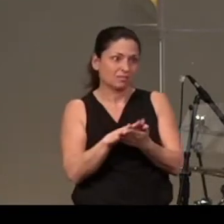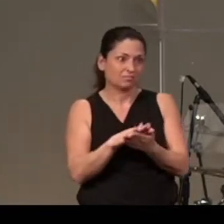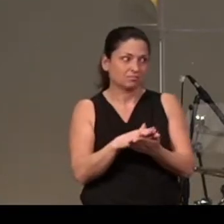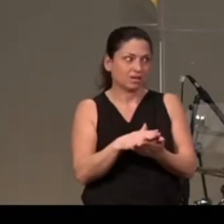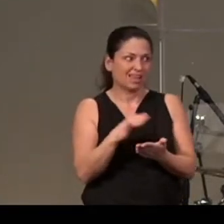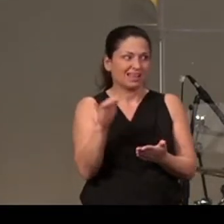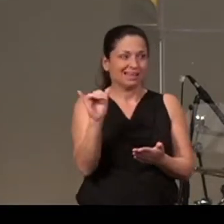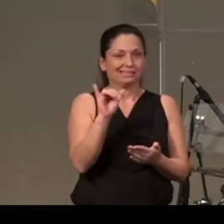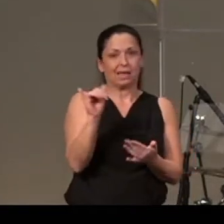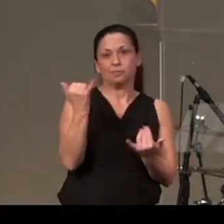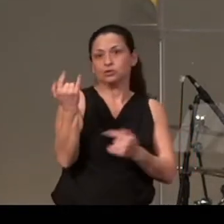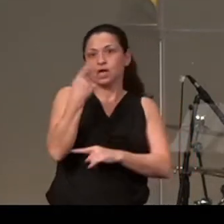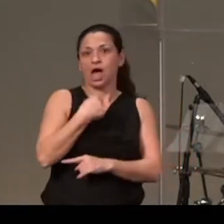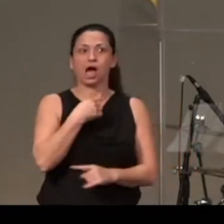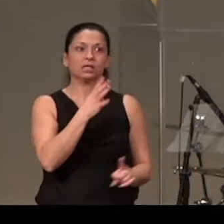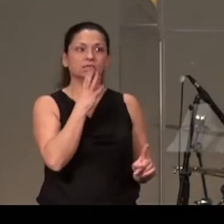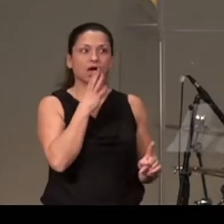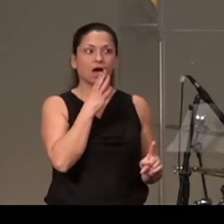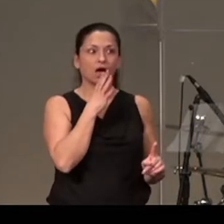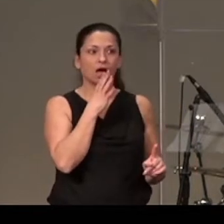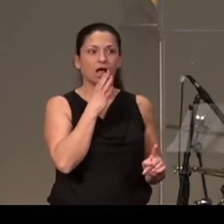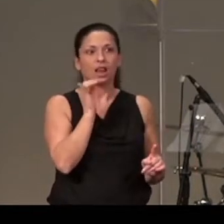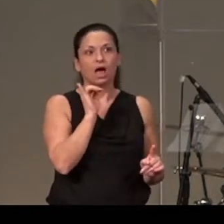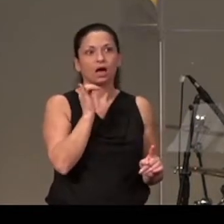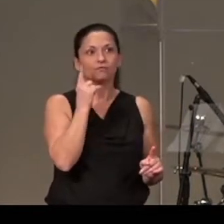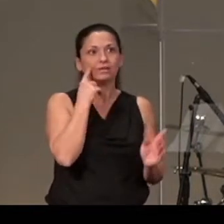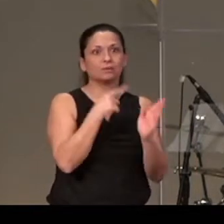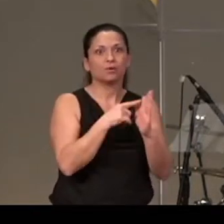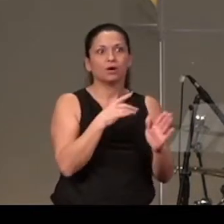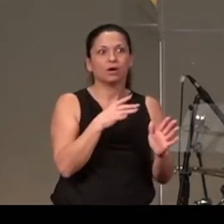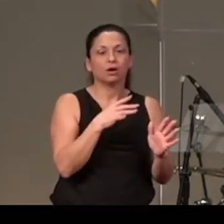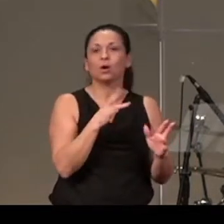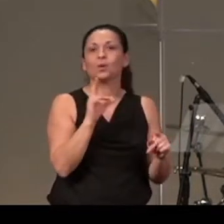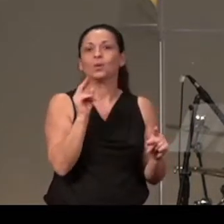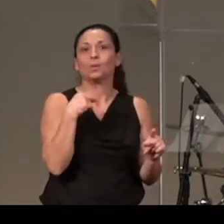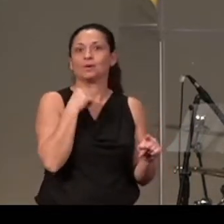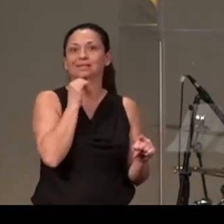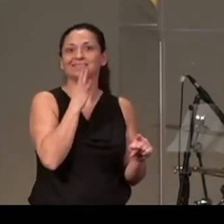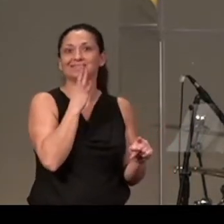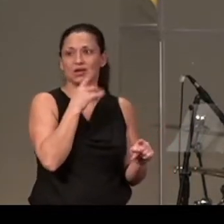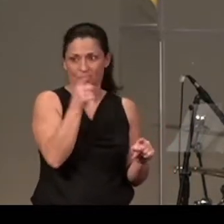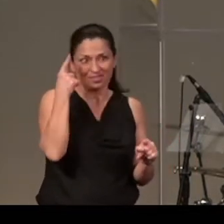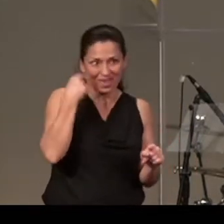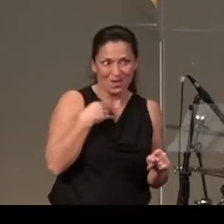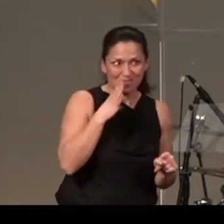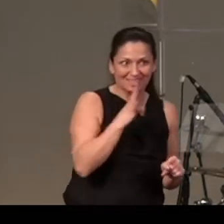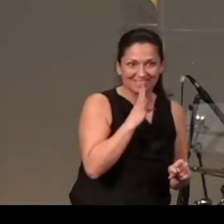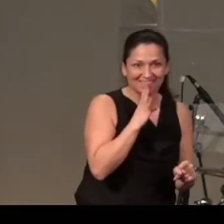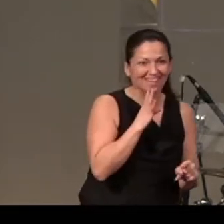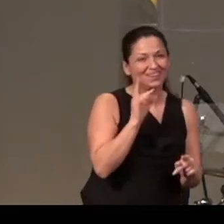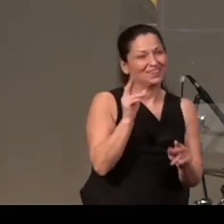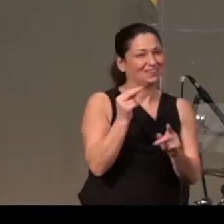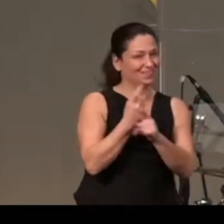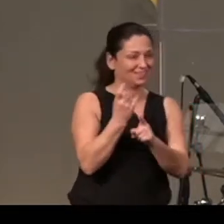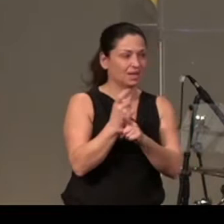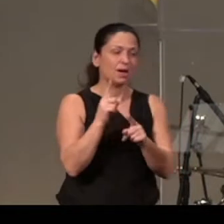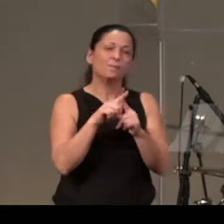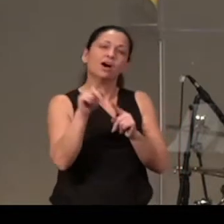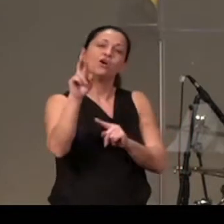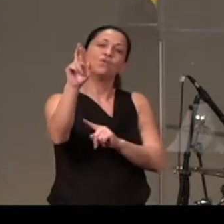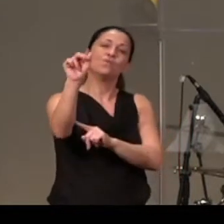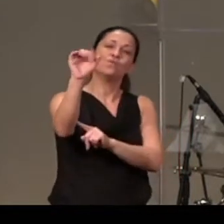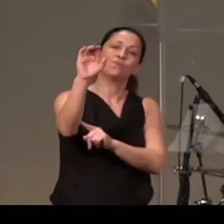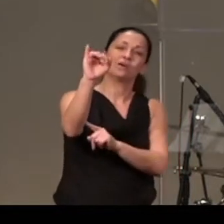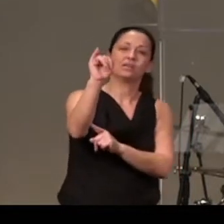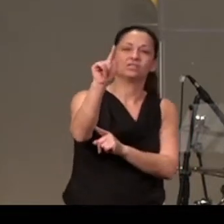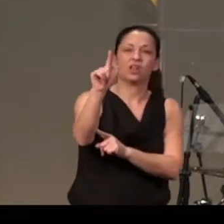did you? Well, Smiley, with you, we're not ever quite sure what you're going to say. But listen, that was a racial